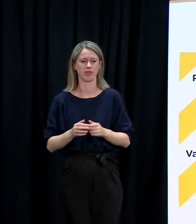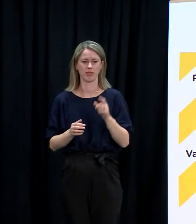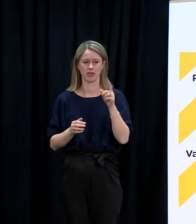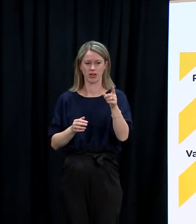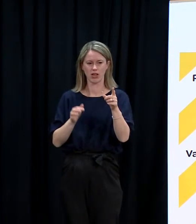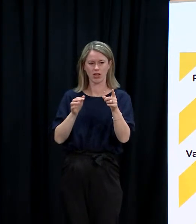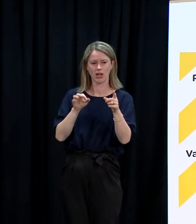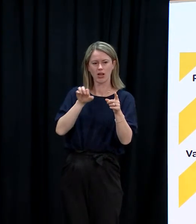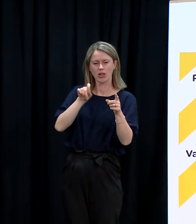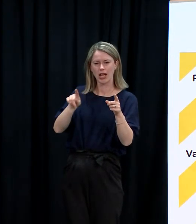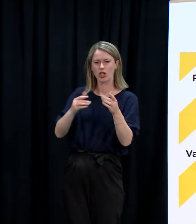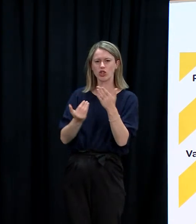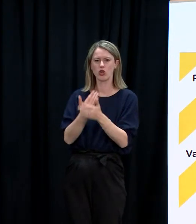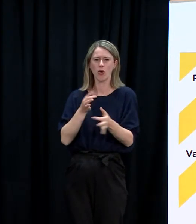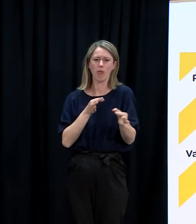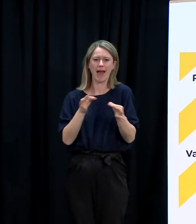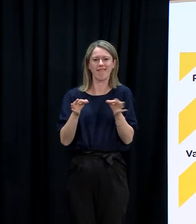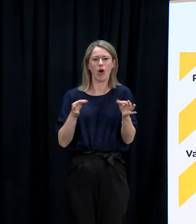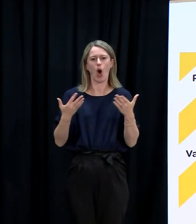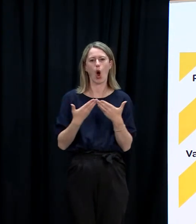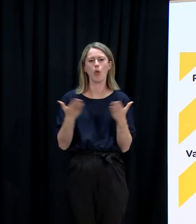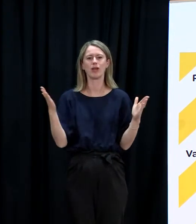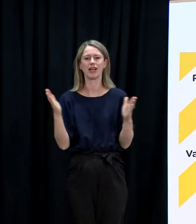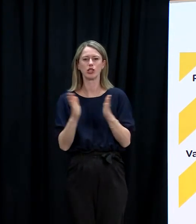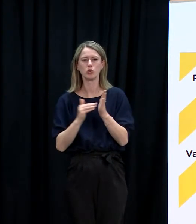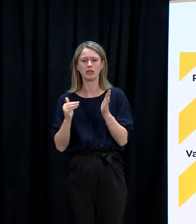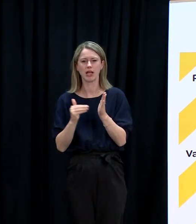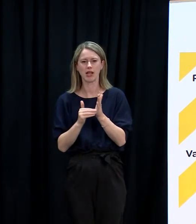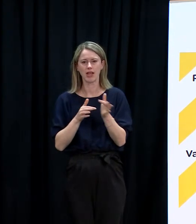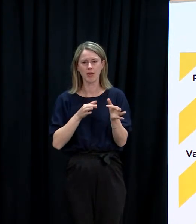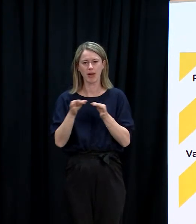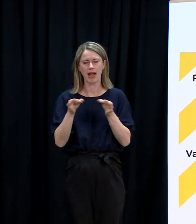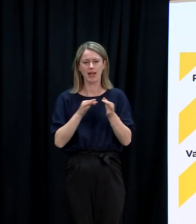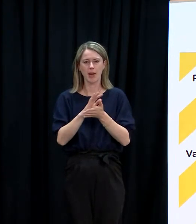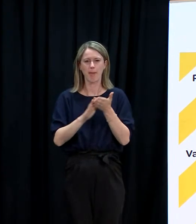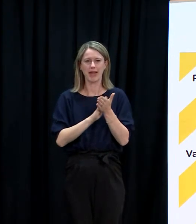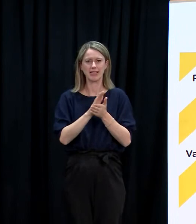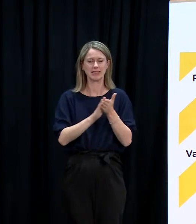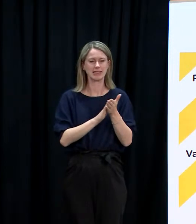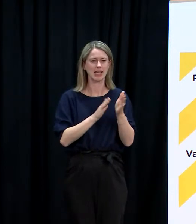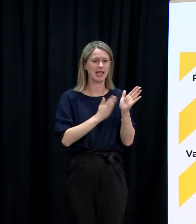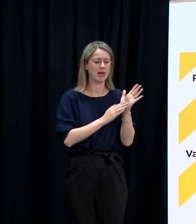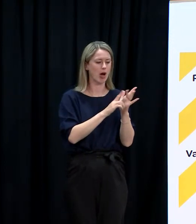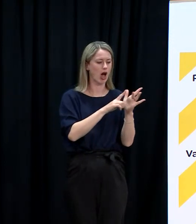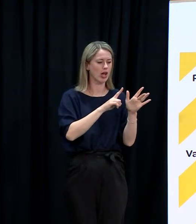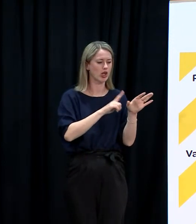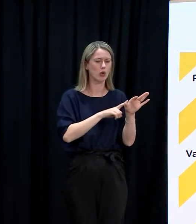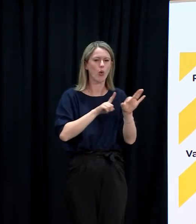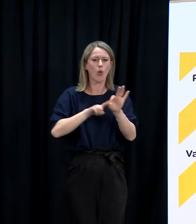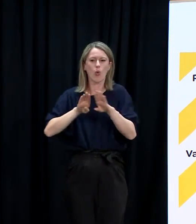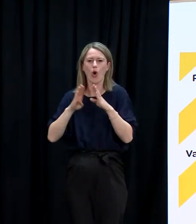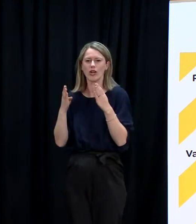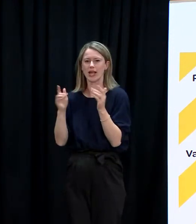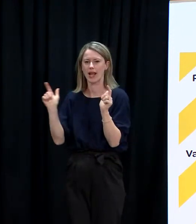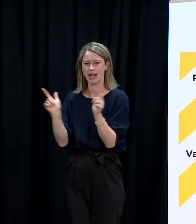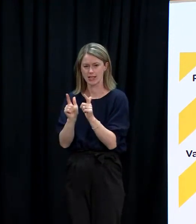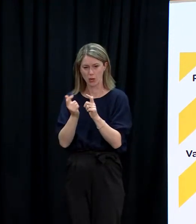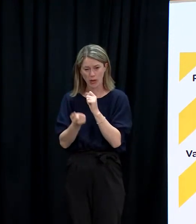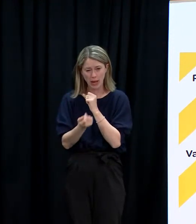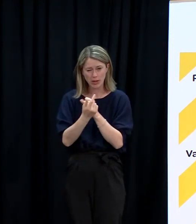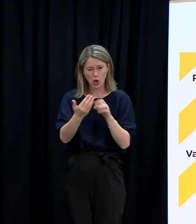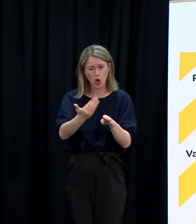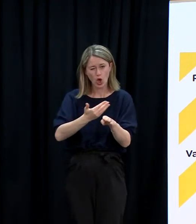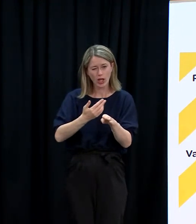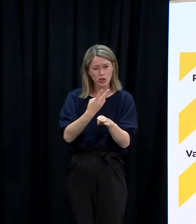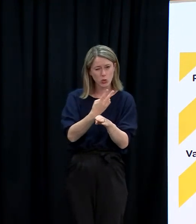SCEG reopening plan, the change to allow people to skip quarantine or spend lesser time in quarantine would be coming into effect in the early part of